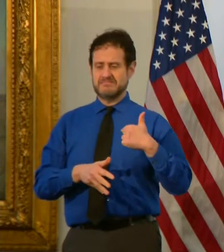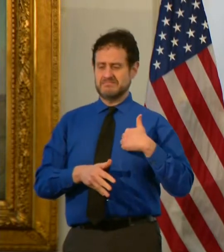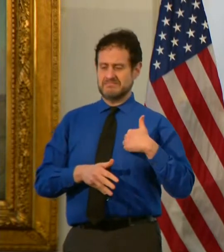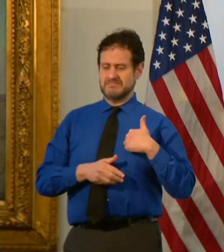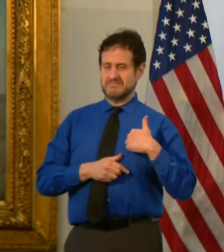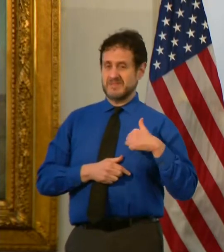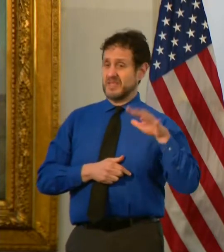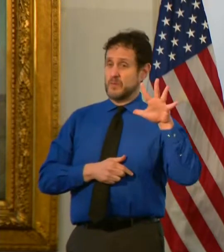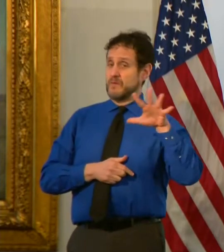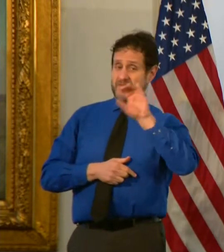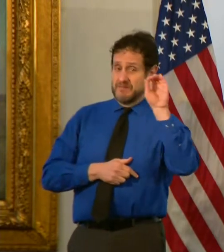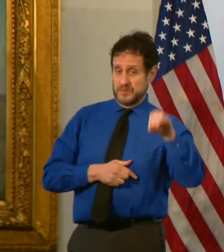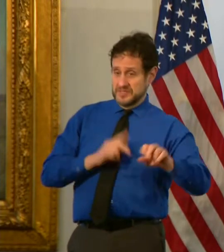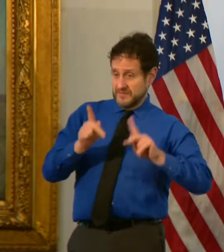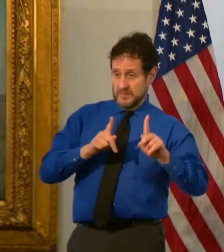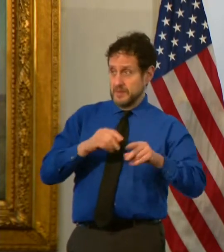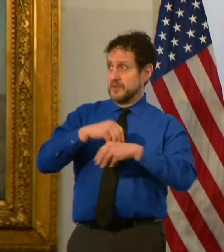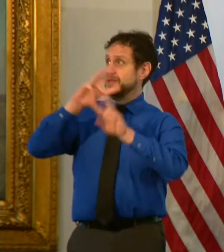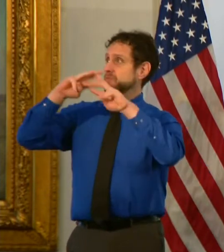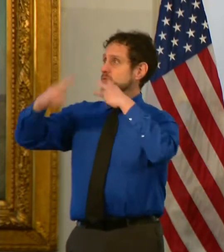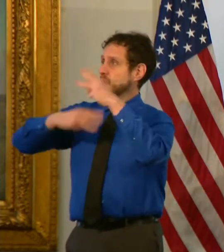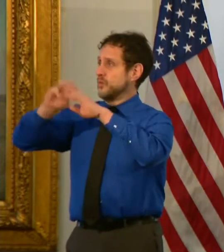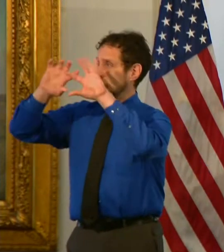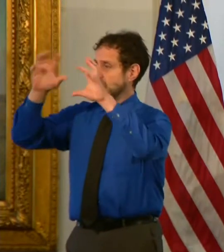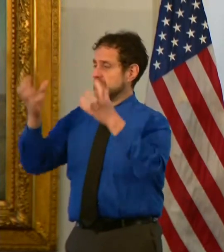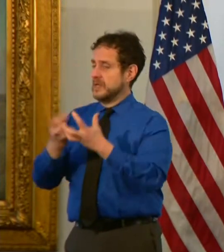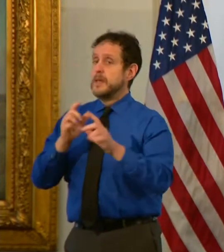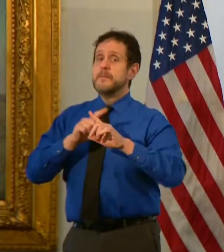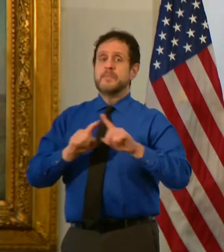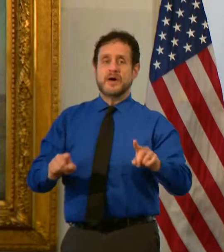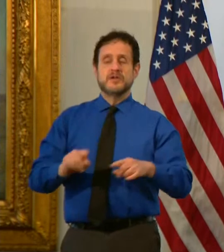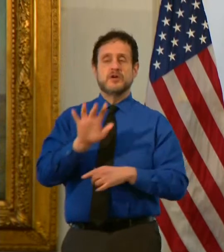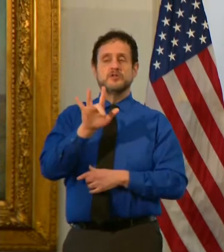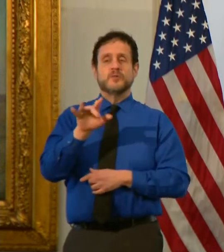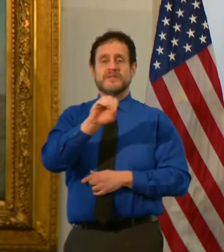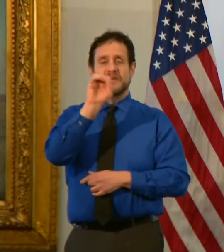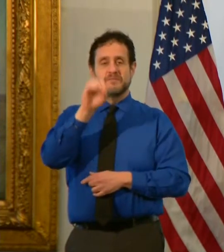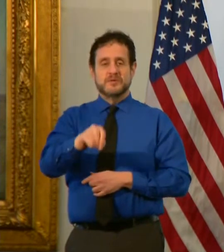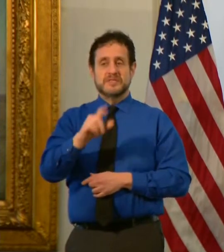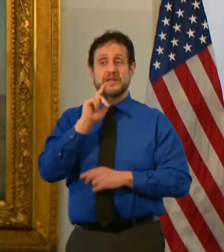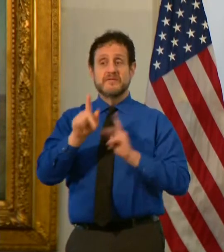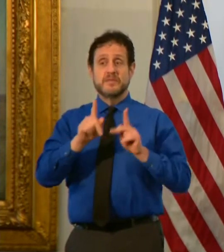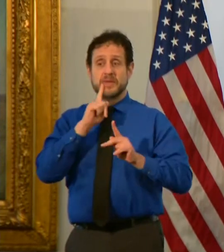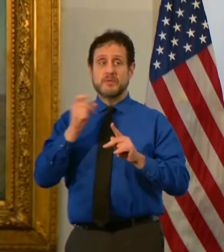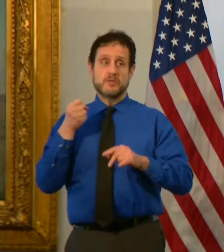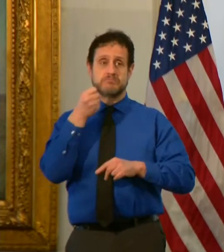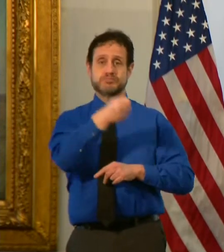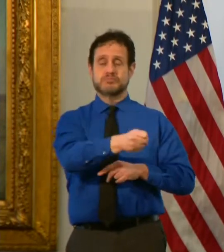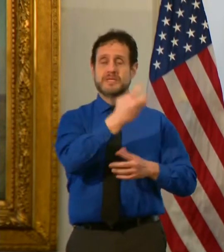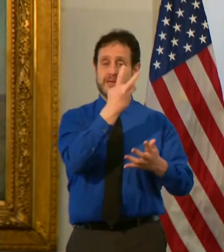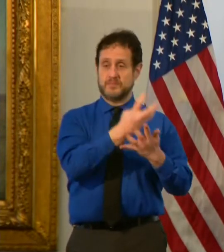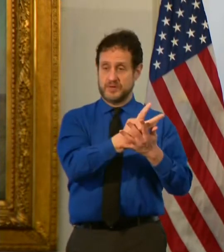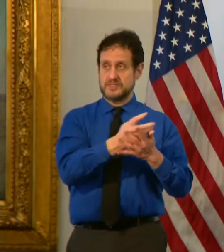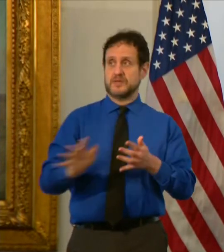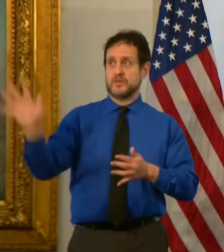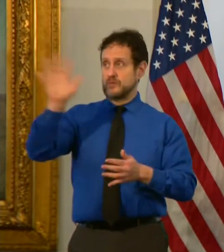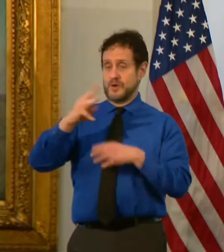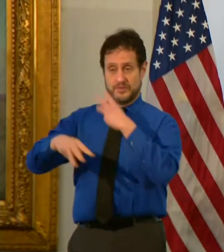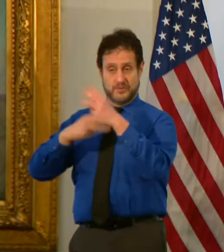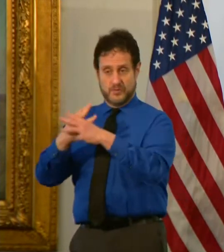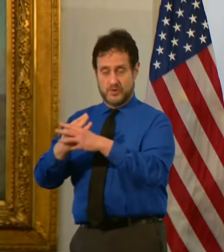of the world's population, and yet 25% of those incarcerated throughout the